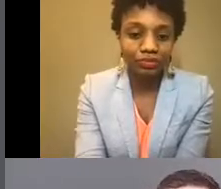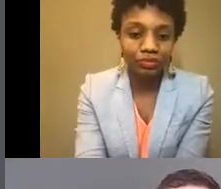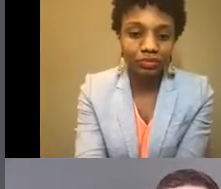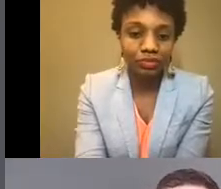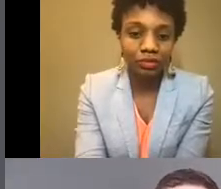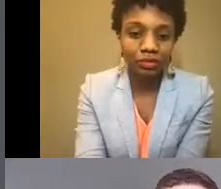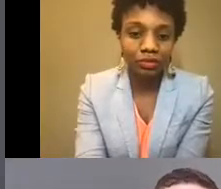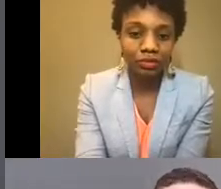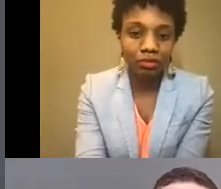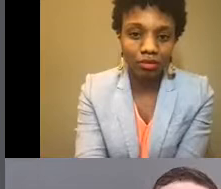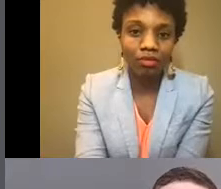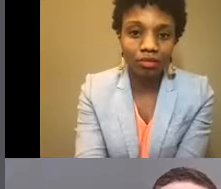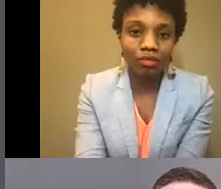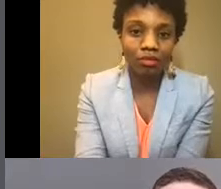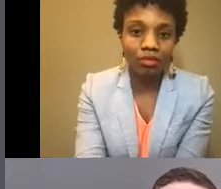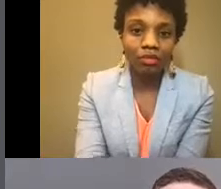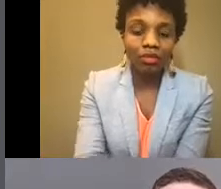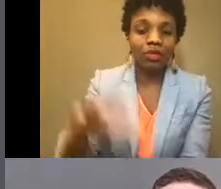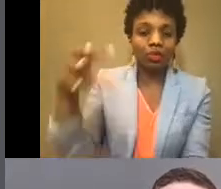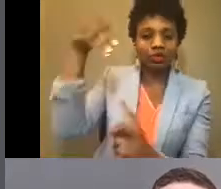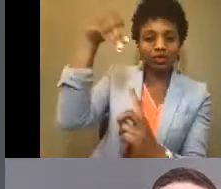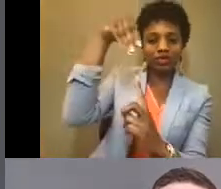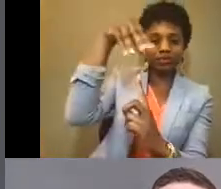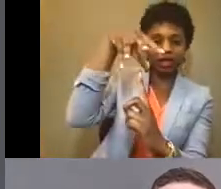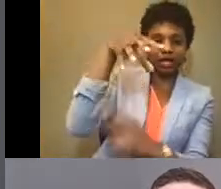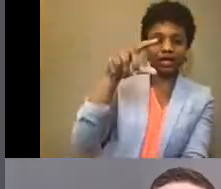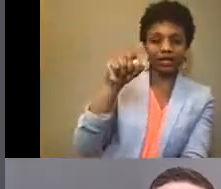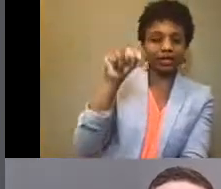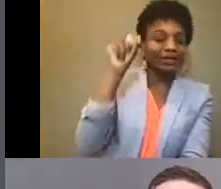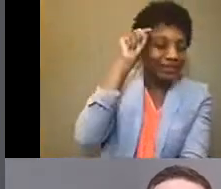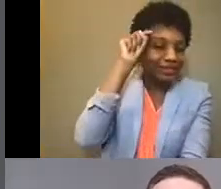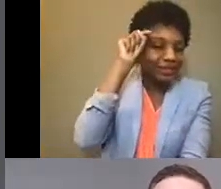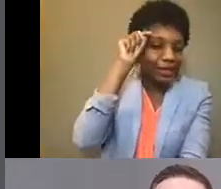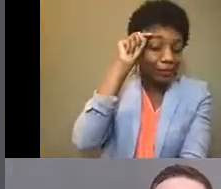I just need to spotlight Tim, so give me just 1 second and then I'll scroll on down, okay?